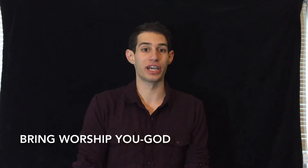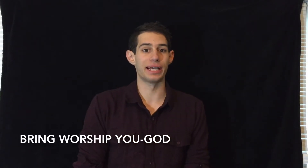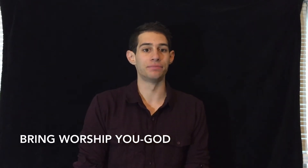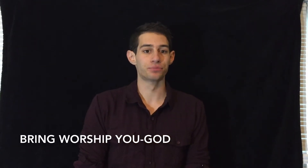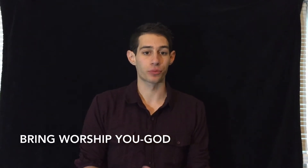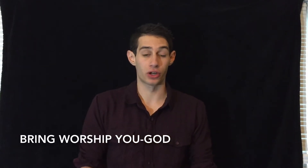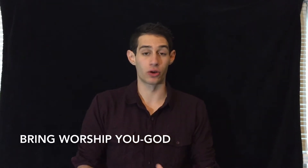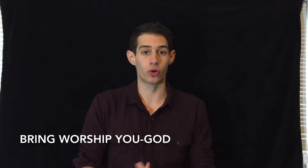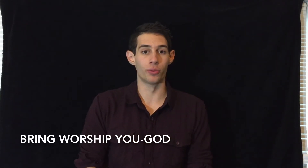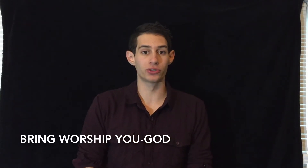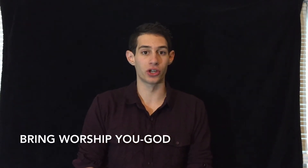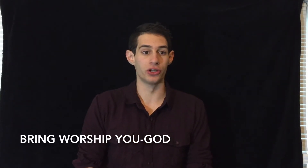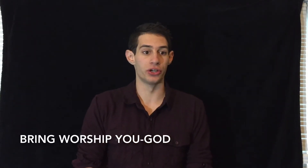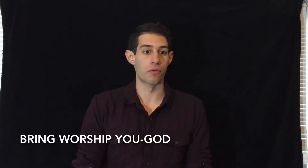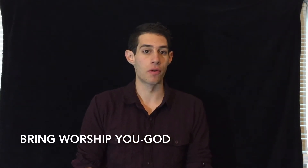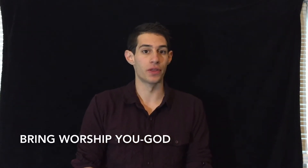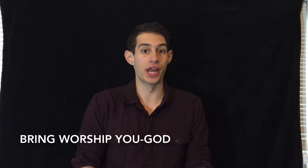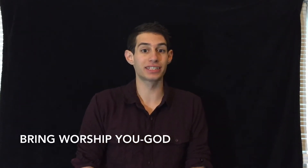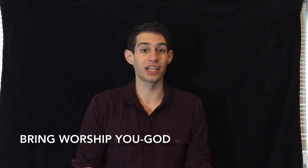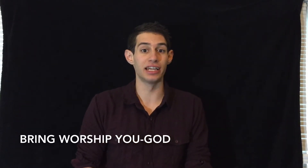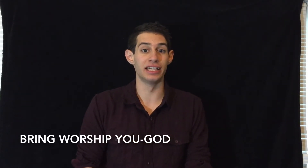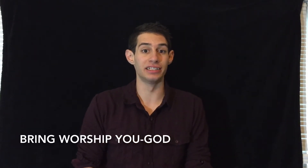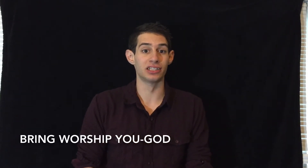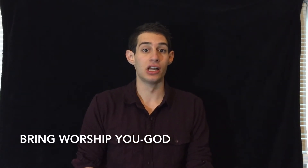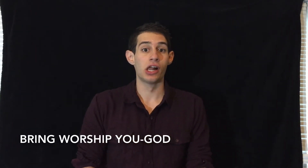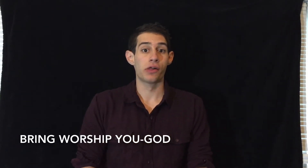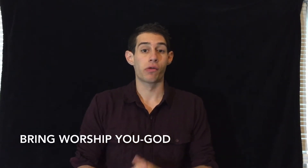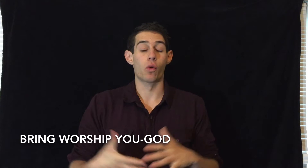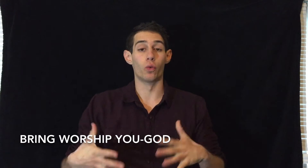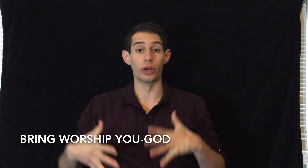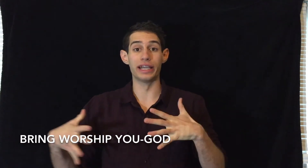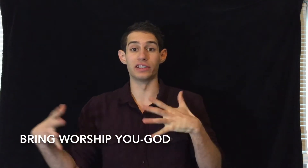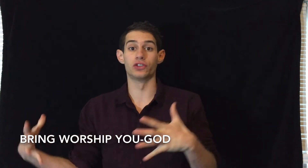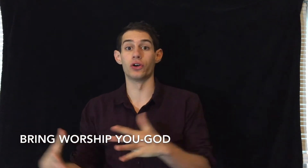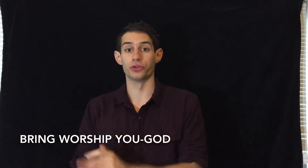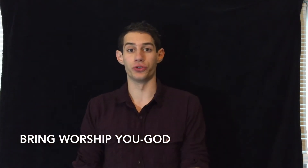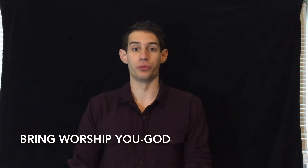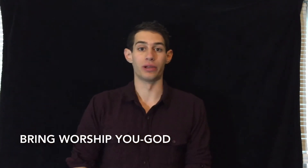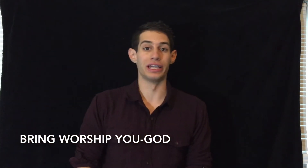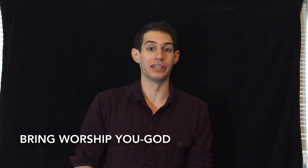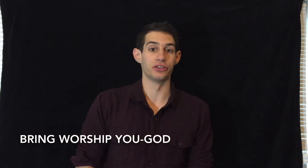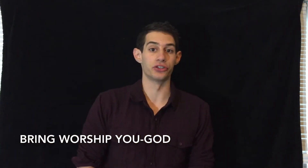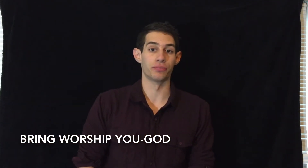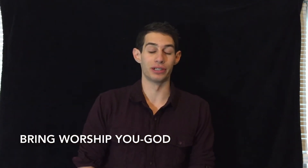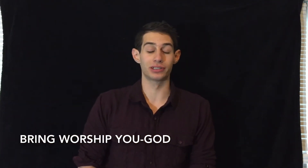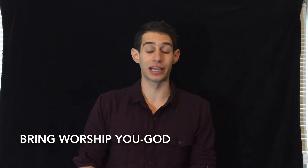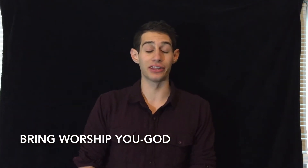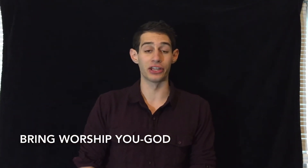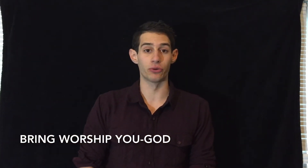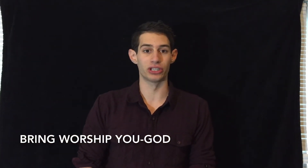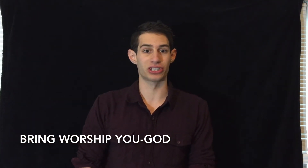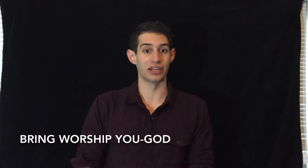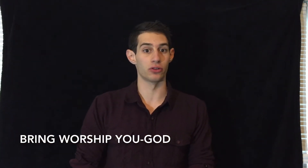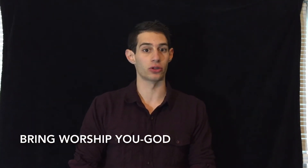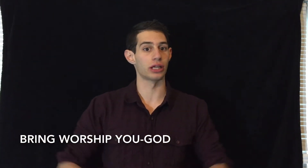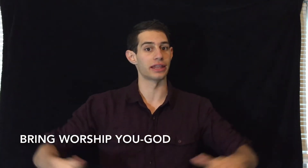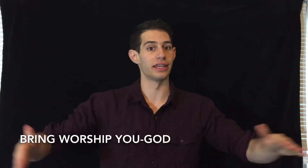Okay, now we're almost done here. The next line is, "We exalt you," in English. But in sign language, it's going to look like this.